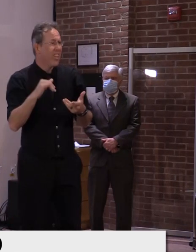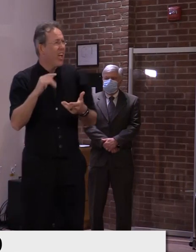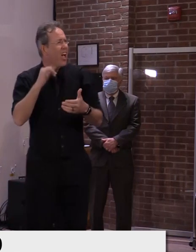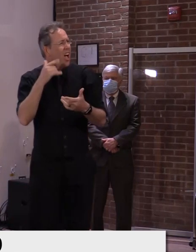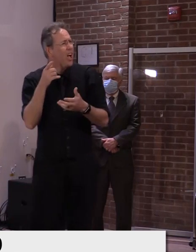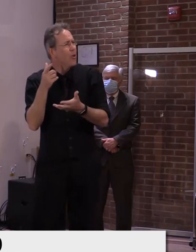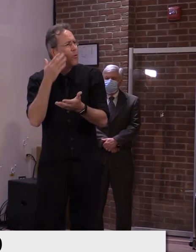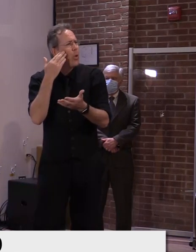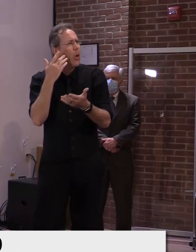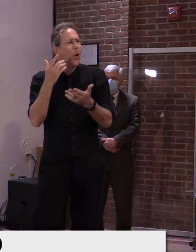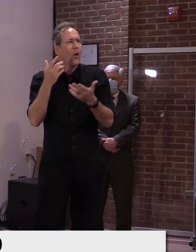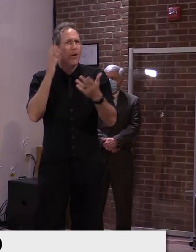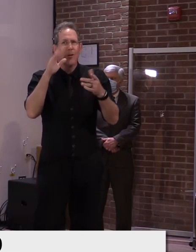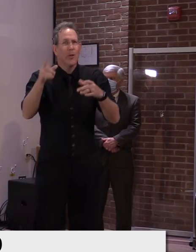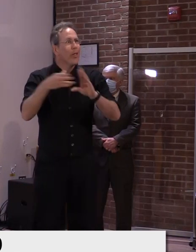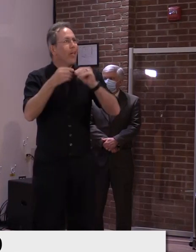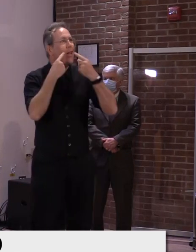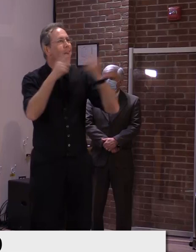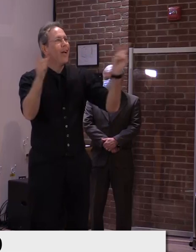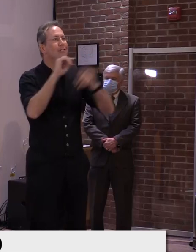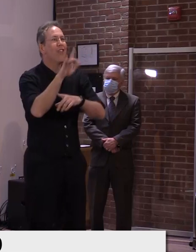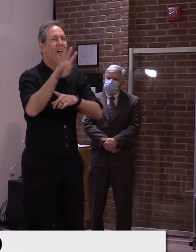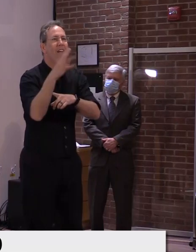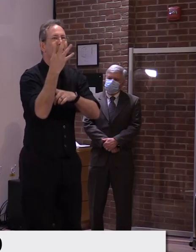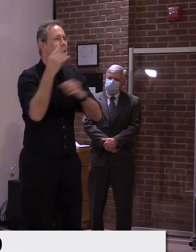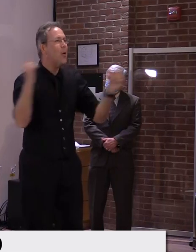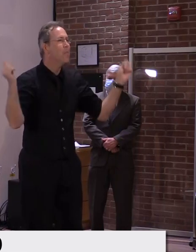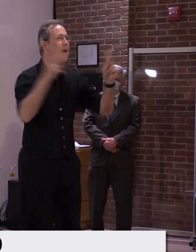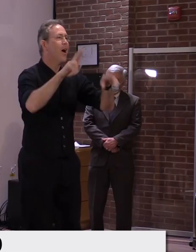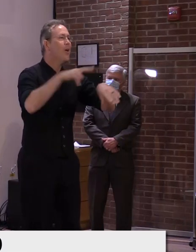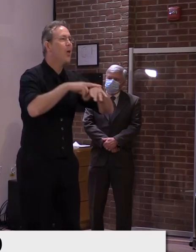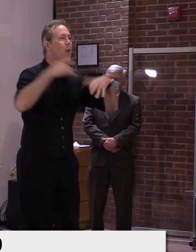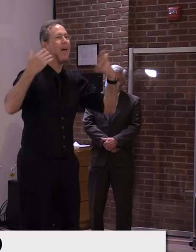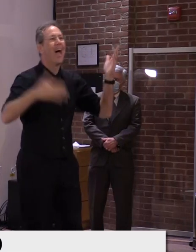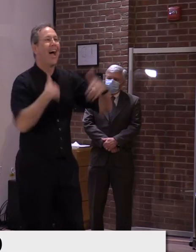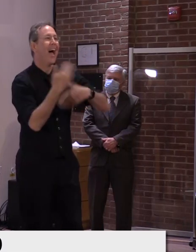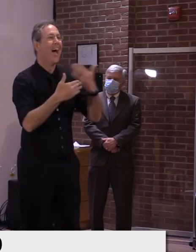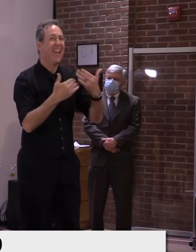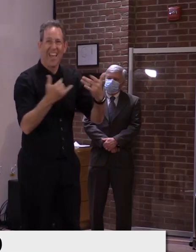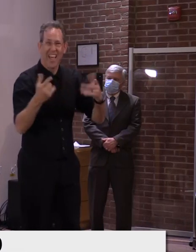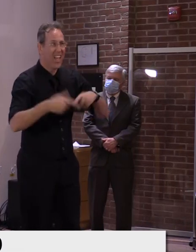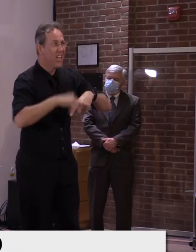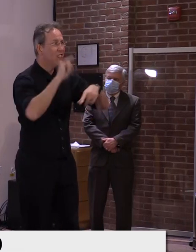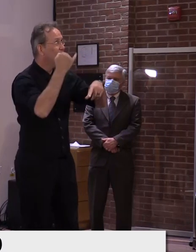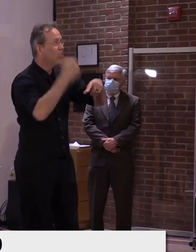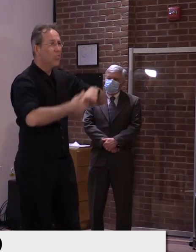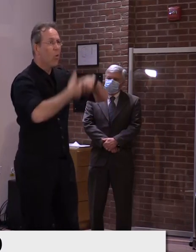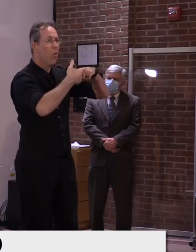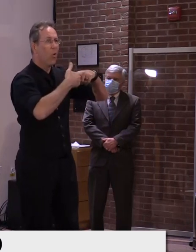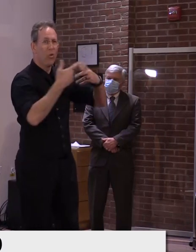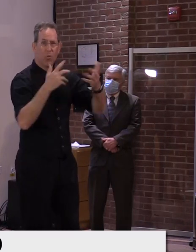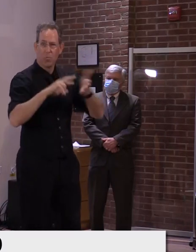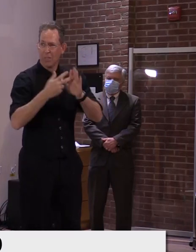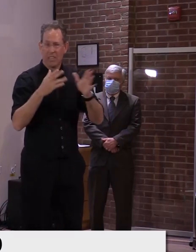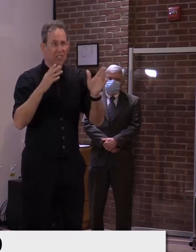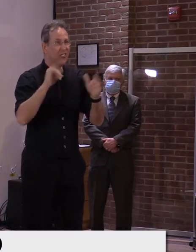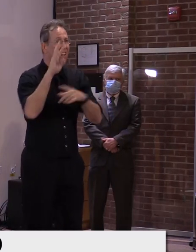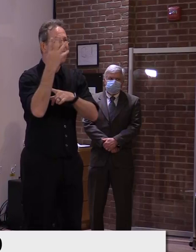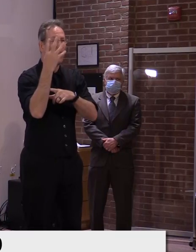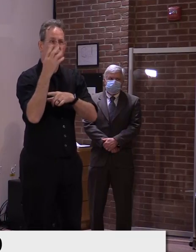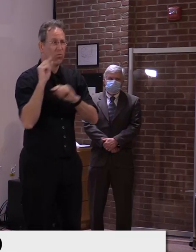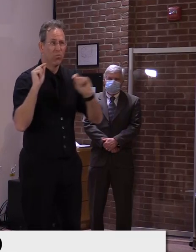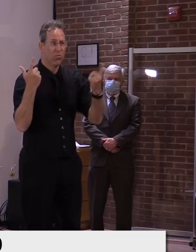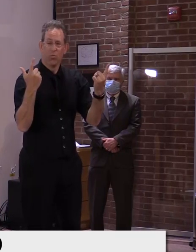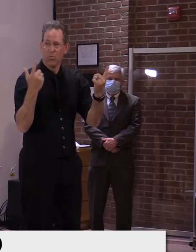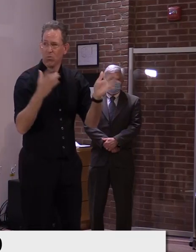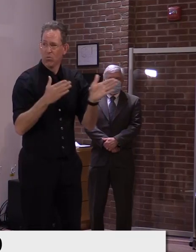date that we're all thinking about, especially in terms of business guidelines. Yeah. Well, again, from the start, from when we laid out the plan, we said